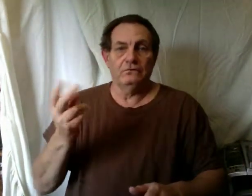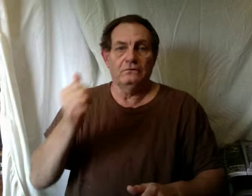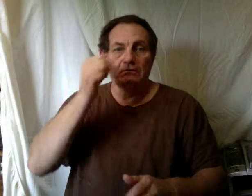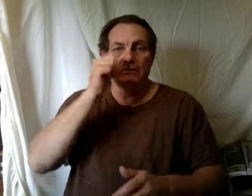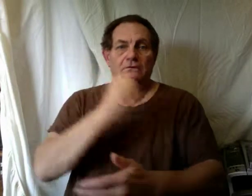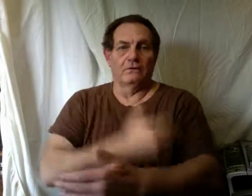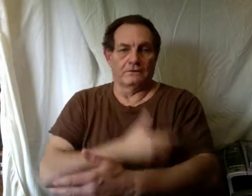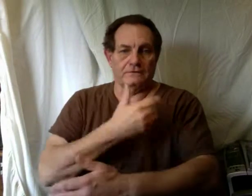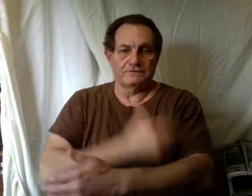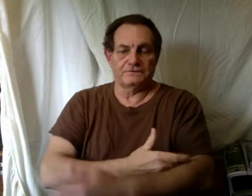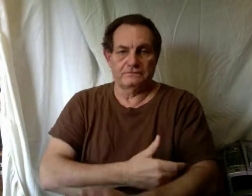Daughters.